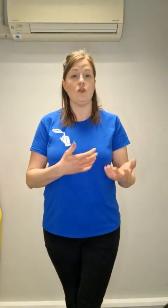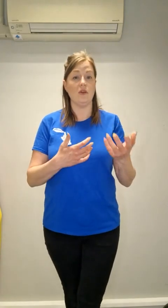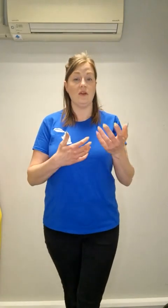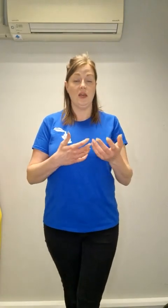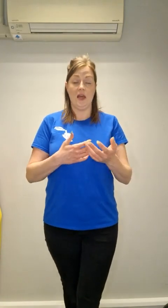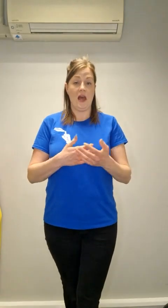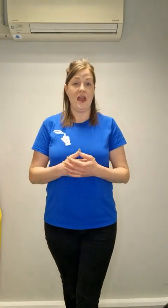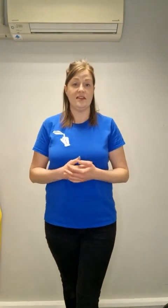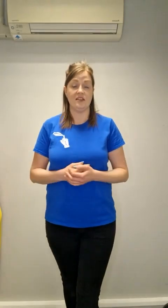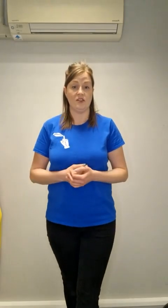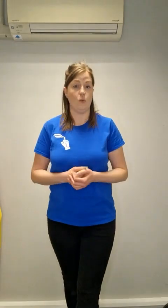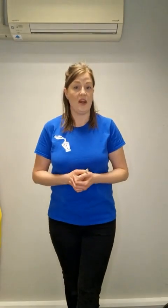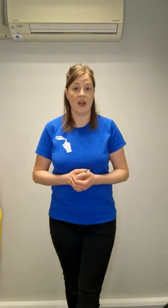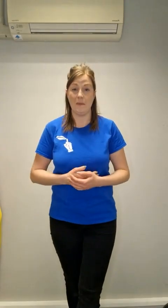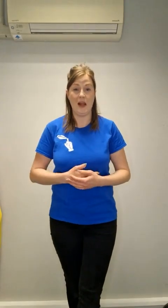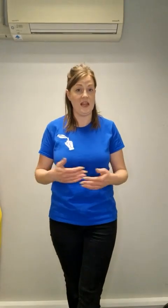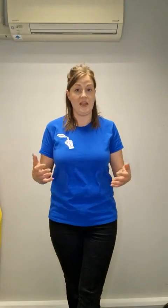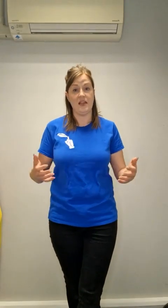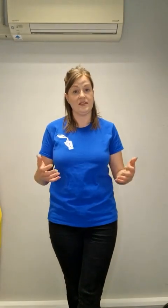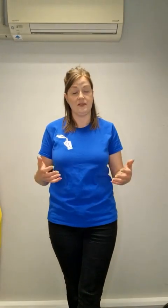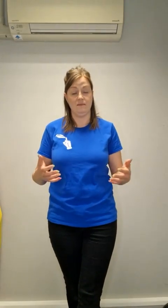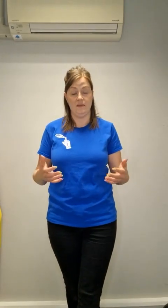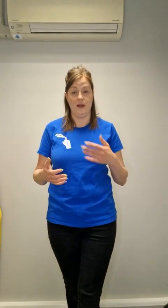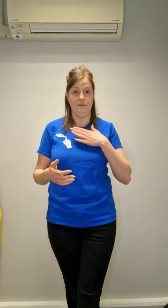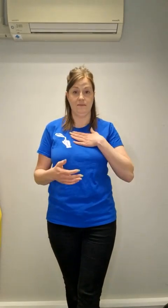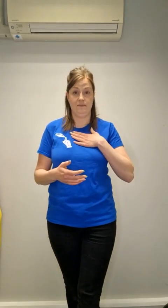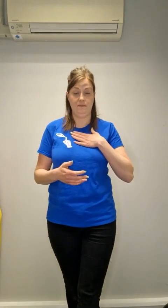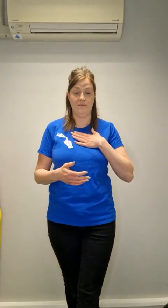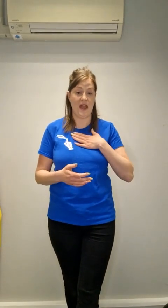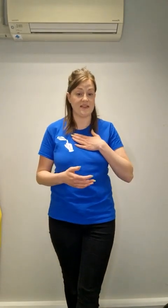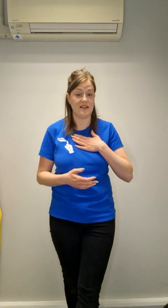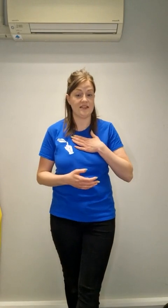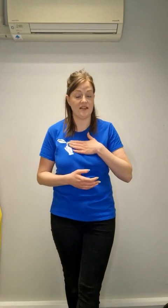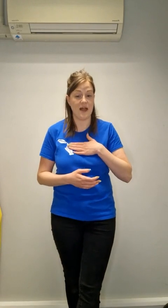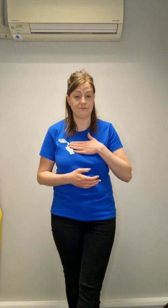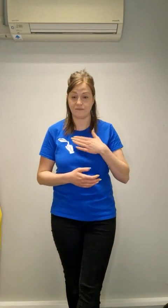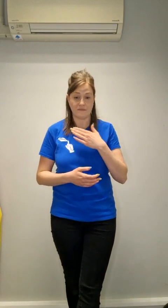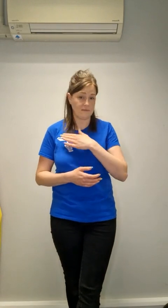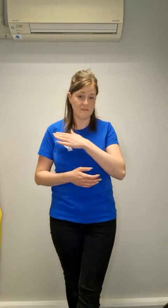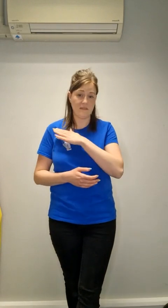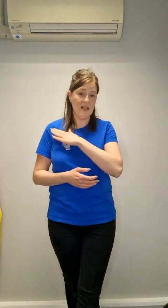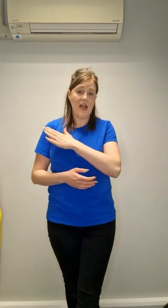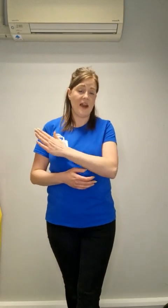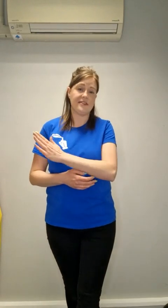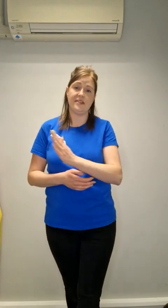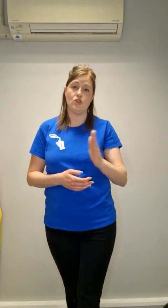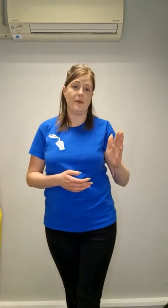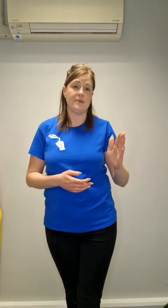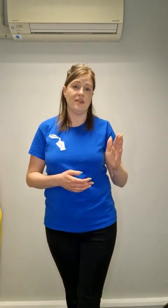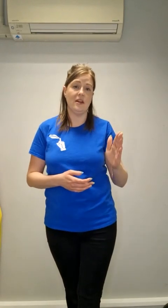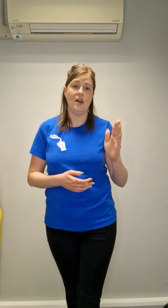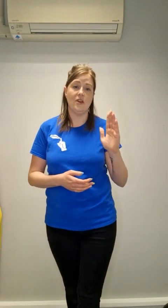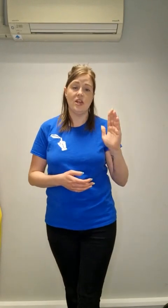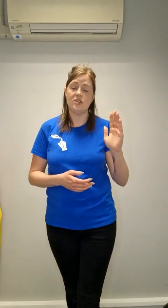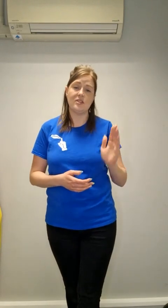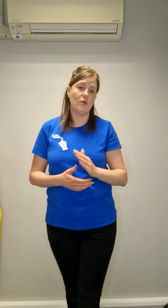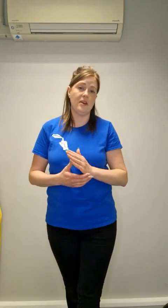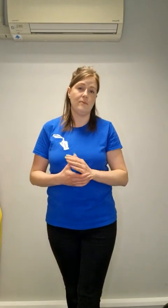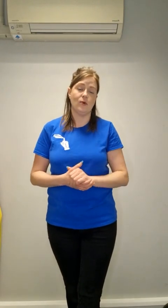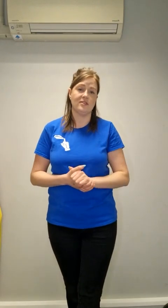can enter to win a complete year's access to that. And as I said, you'll be able to learn so many more